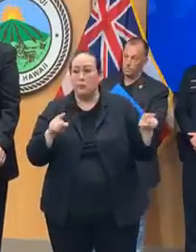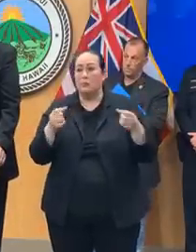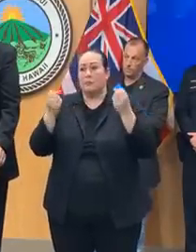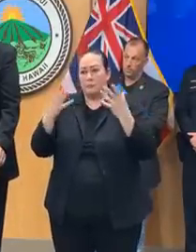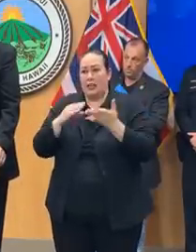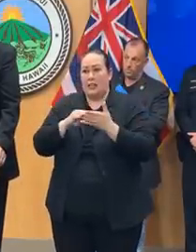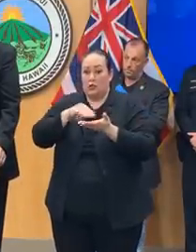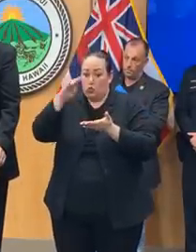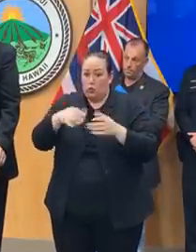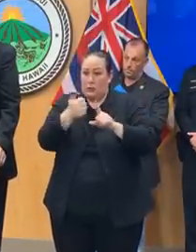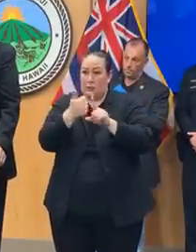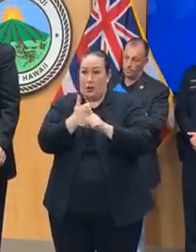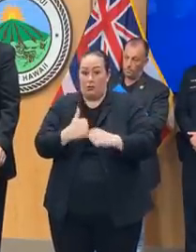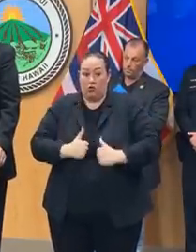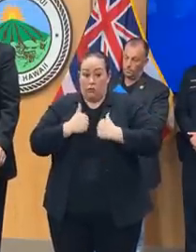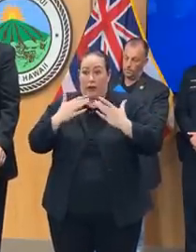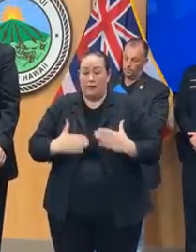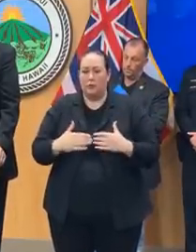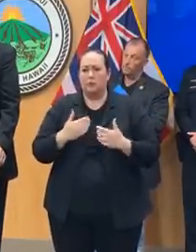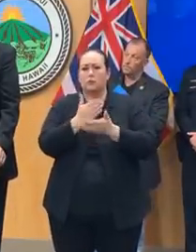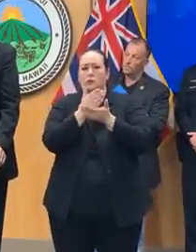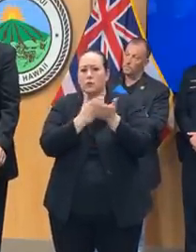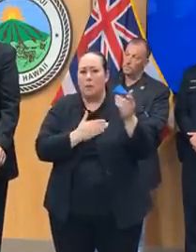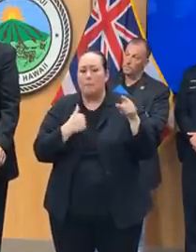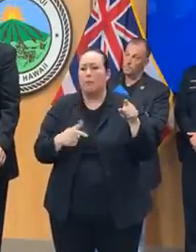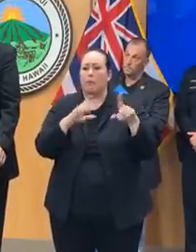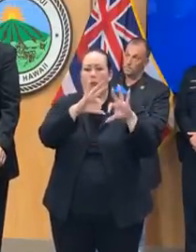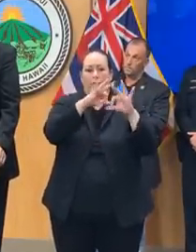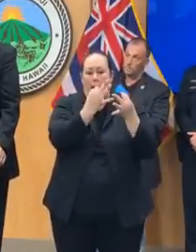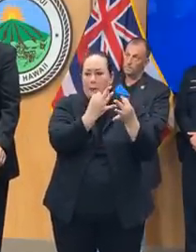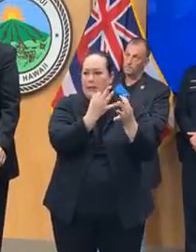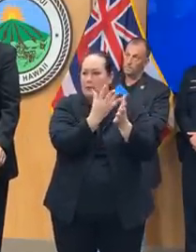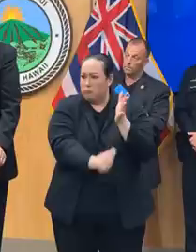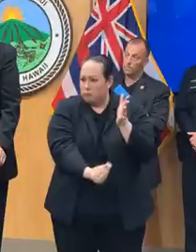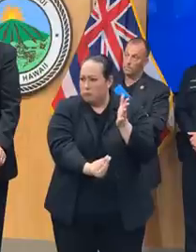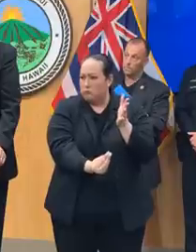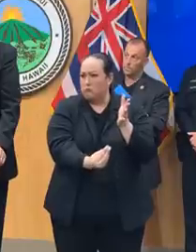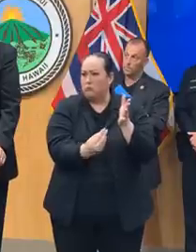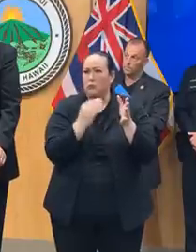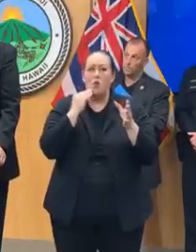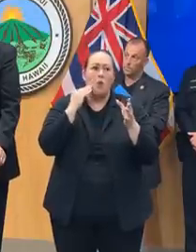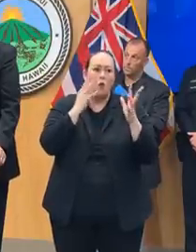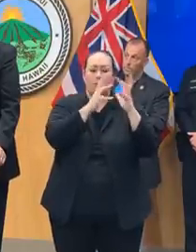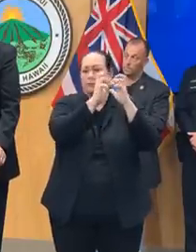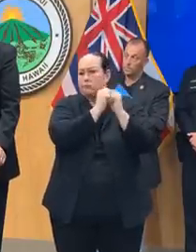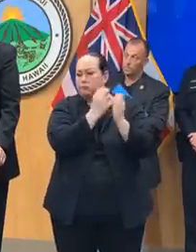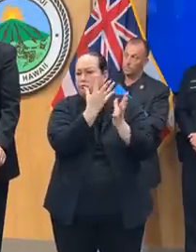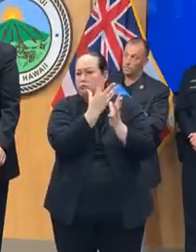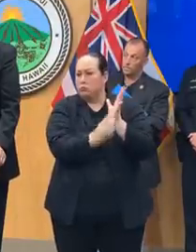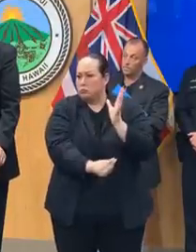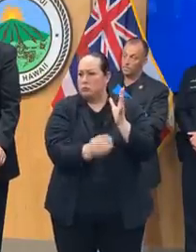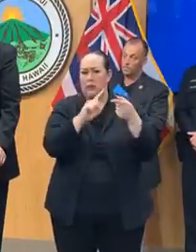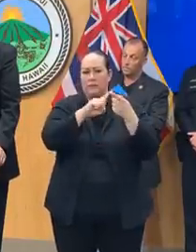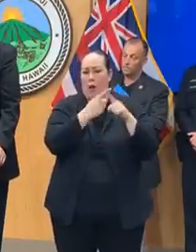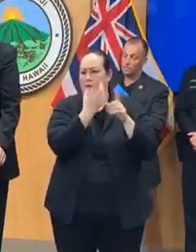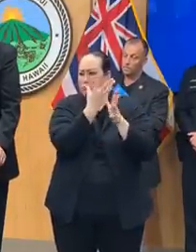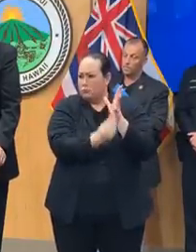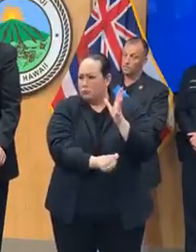the fires, and some of them lost families, some of them lost homes, many of them lost friends. But the high